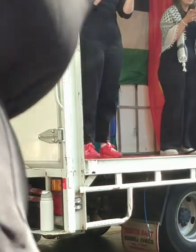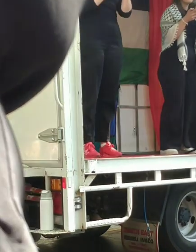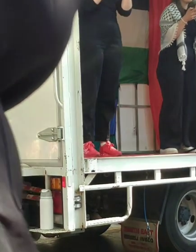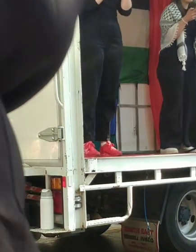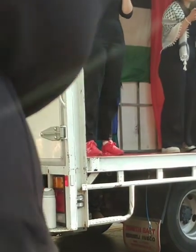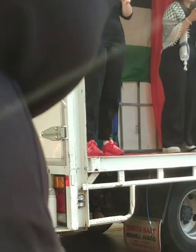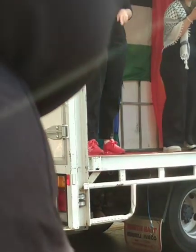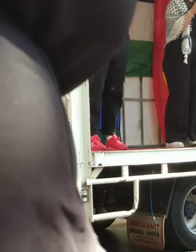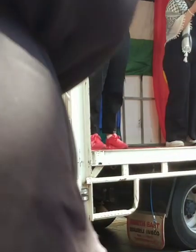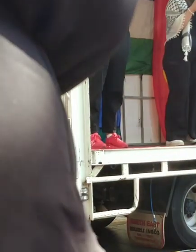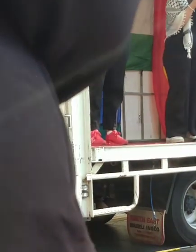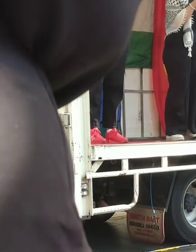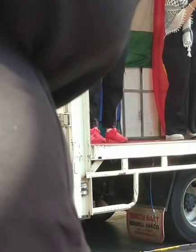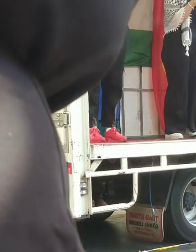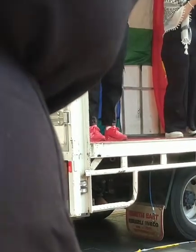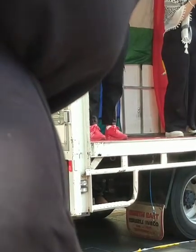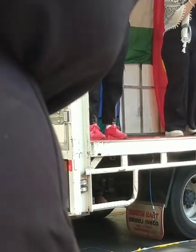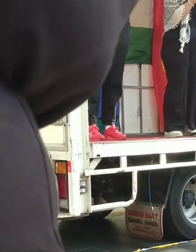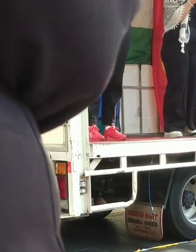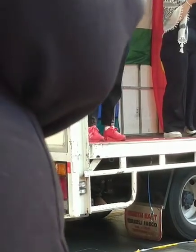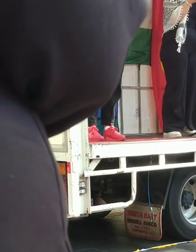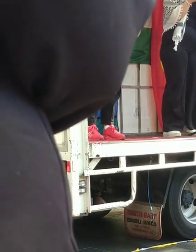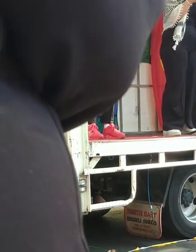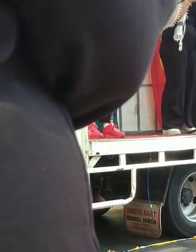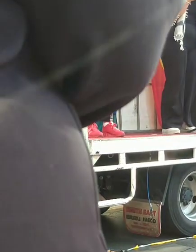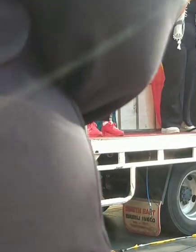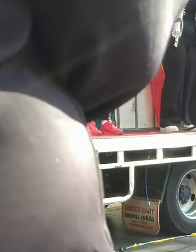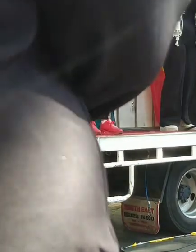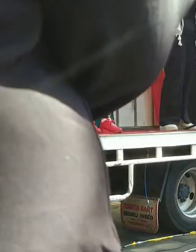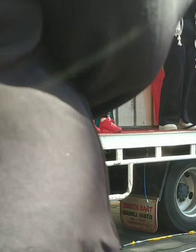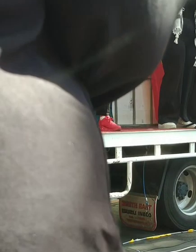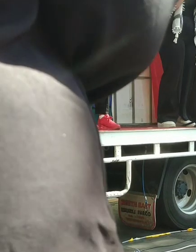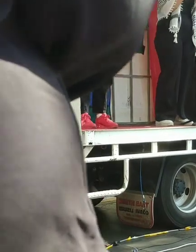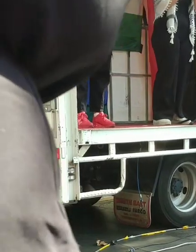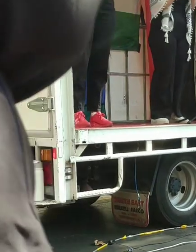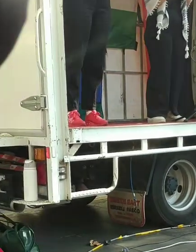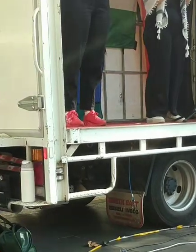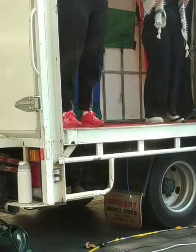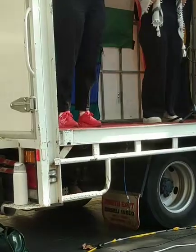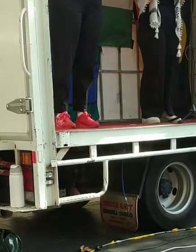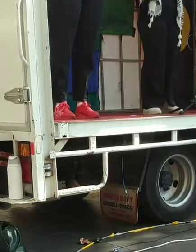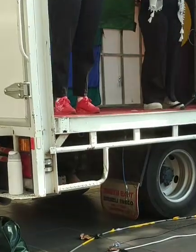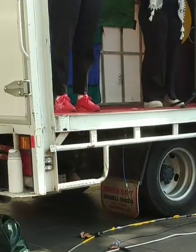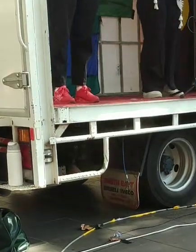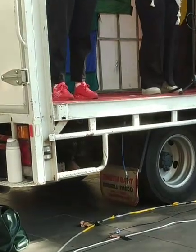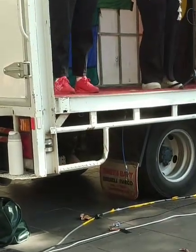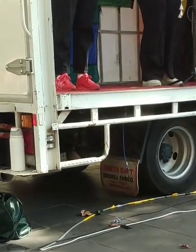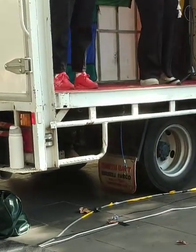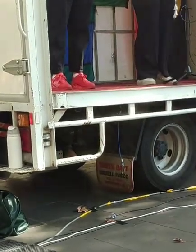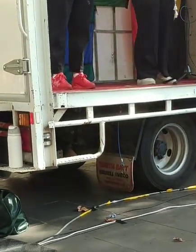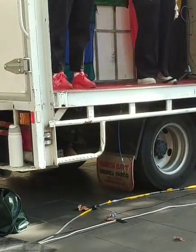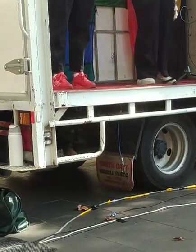move from other there are checkpoints? We were intimidated at the border trying to enter. They took our